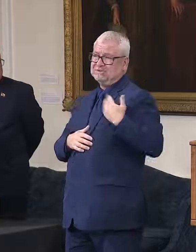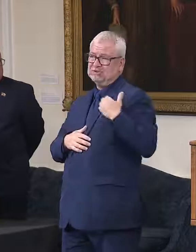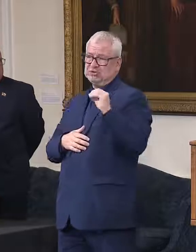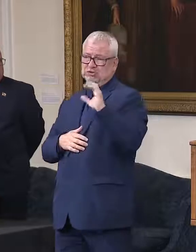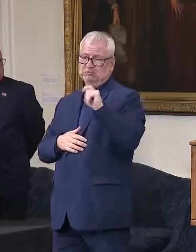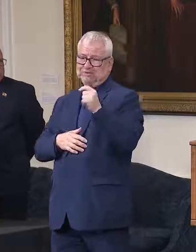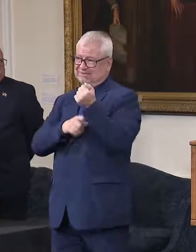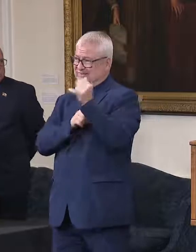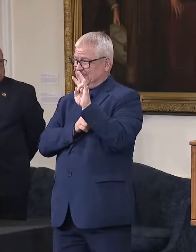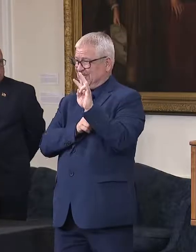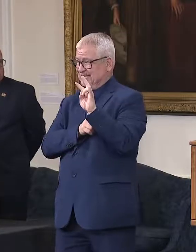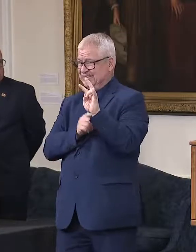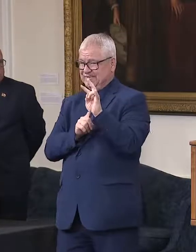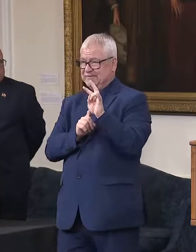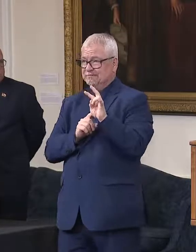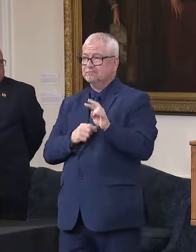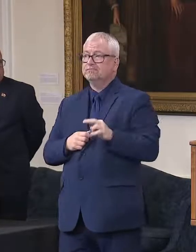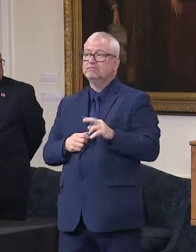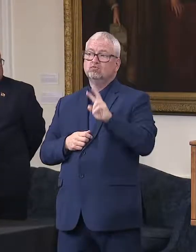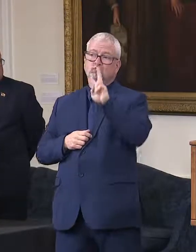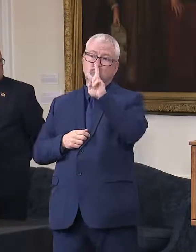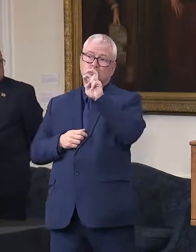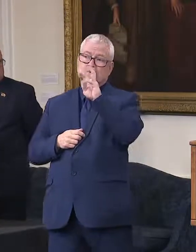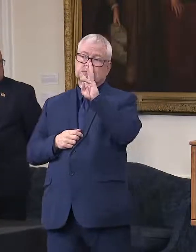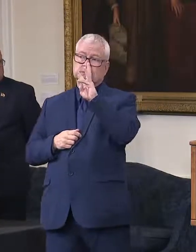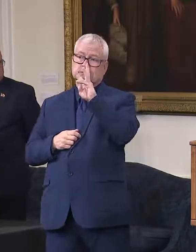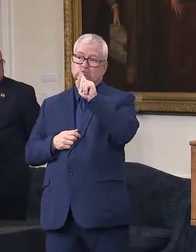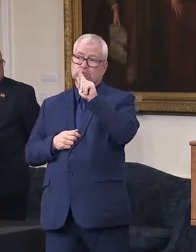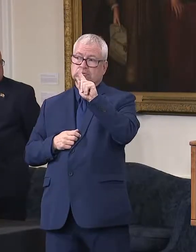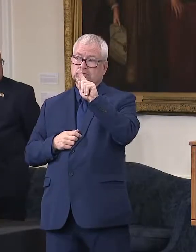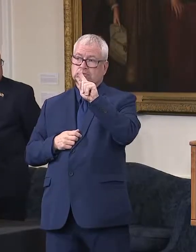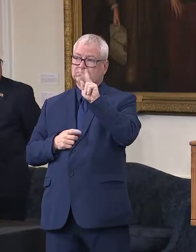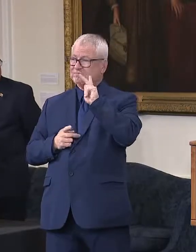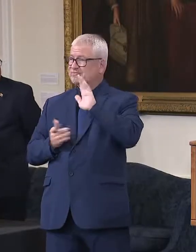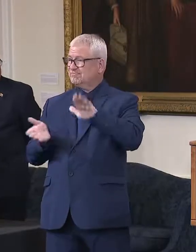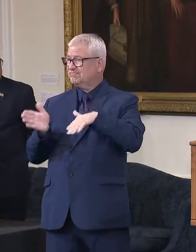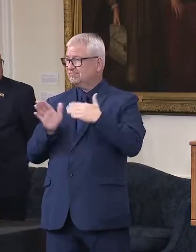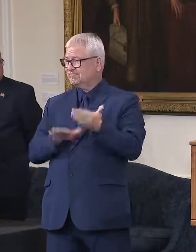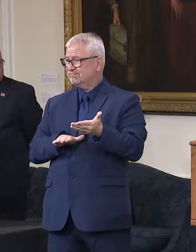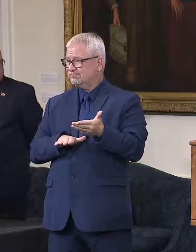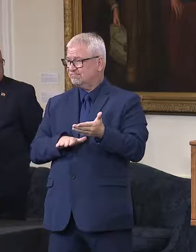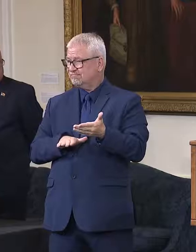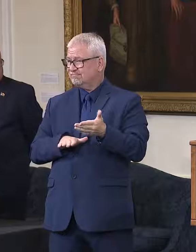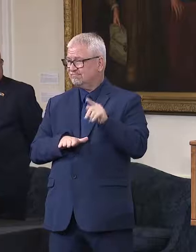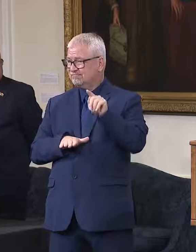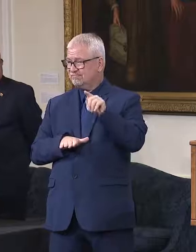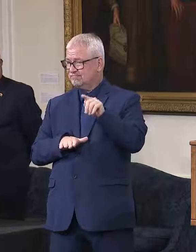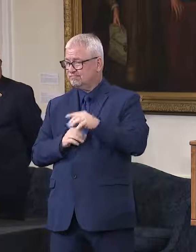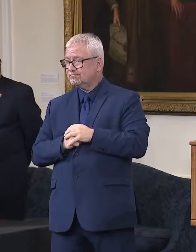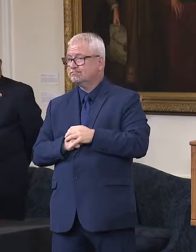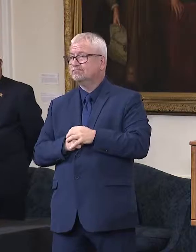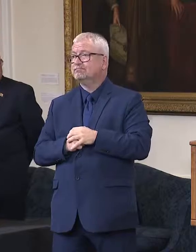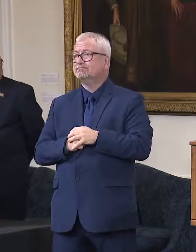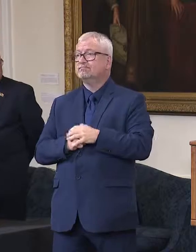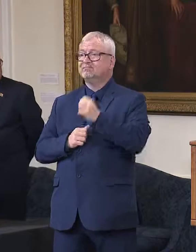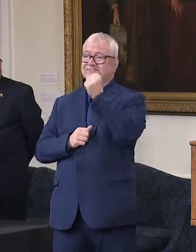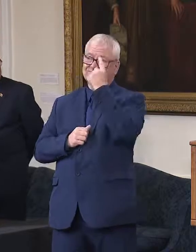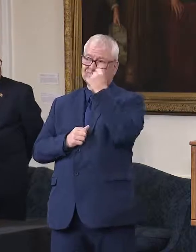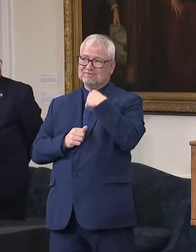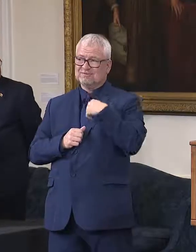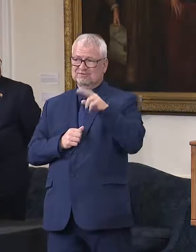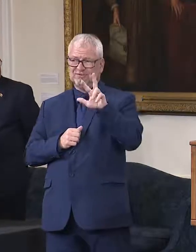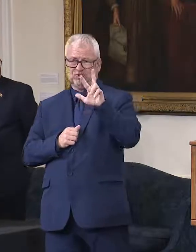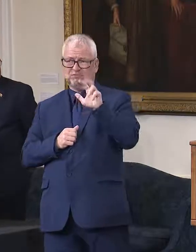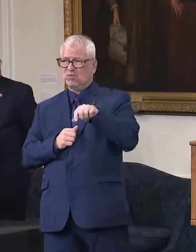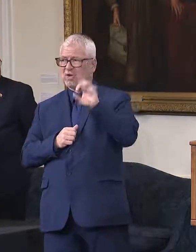of 261 deaths have occurred among the nearly 3.9 million Marylanders who have been